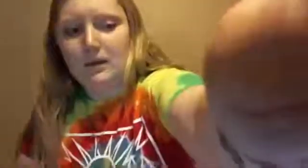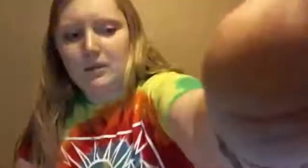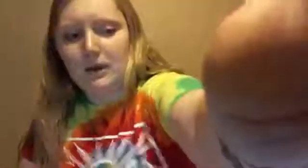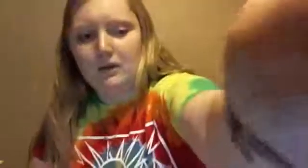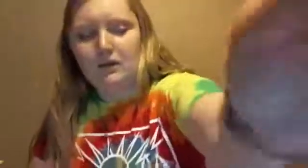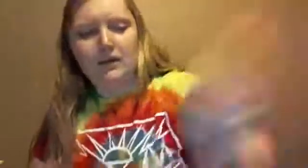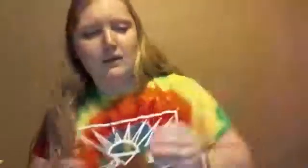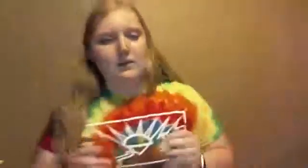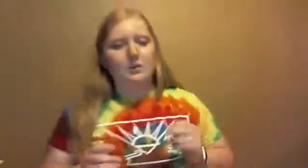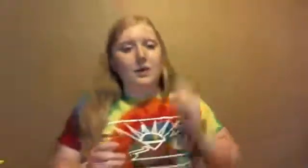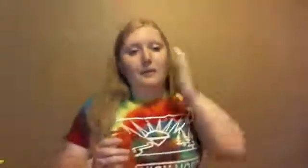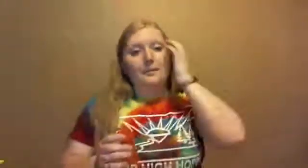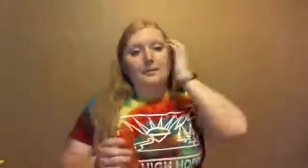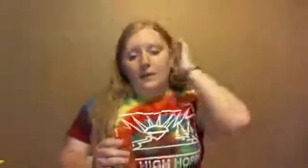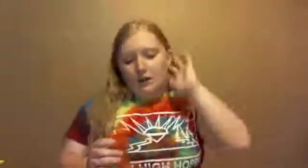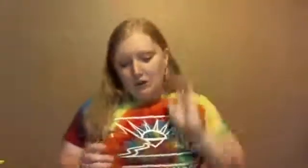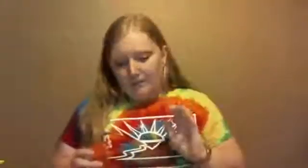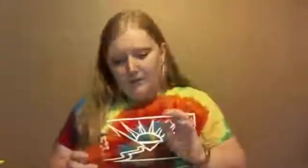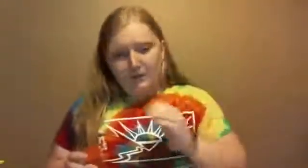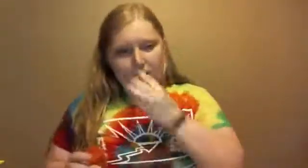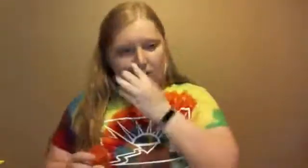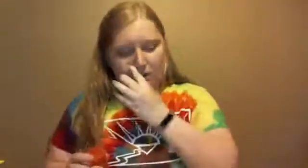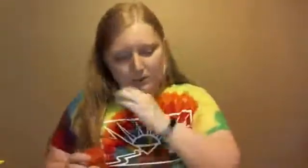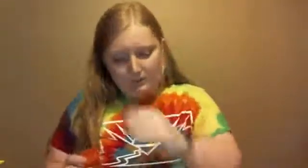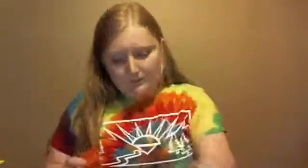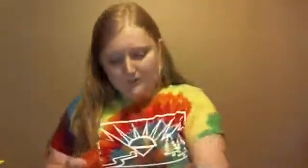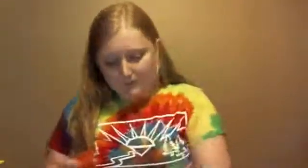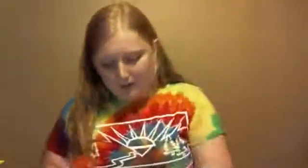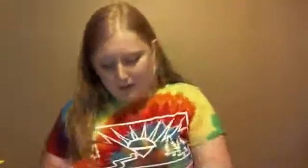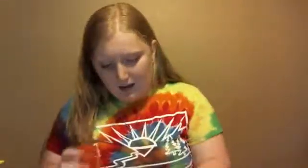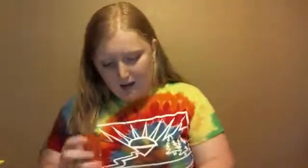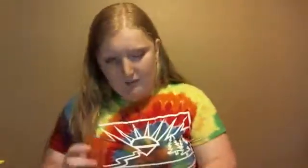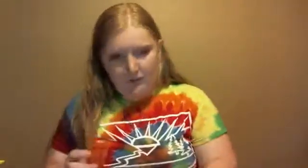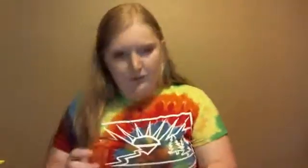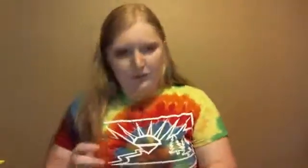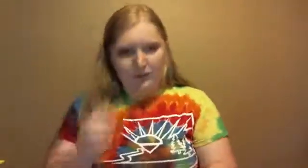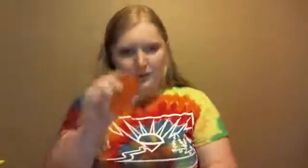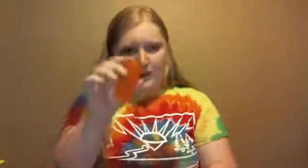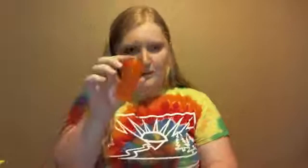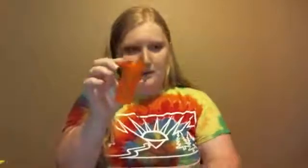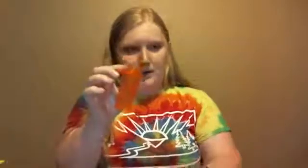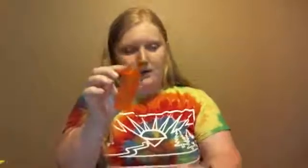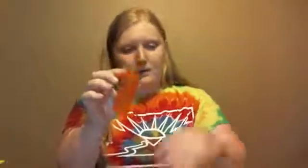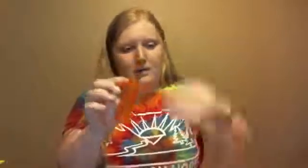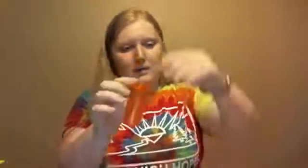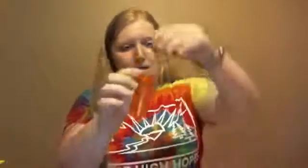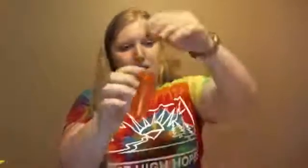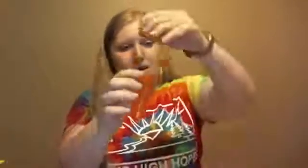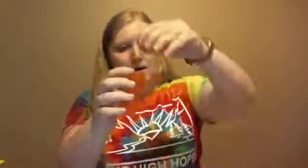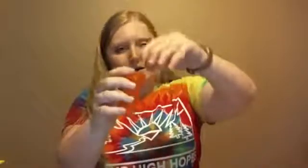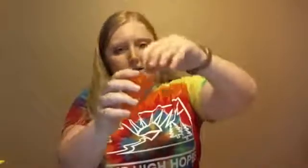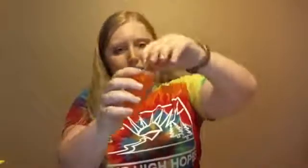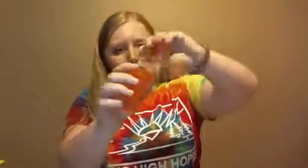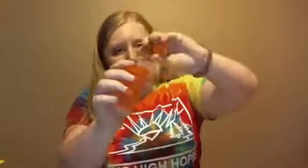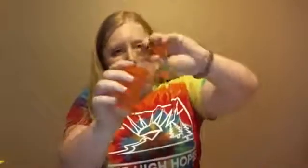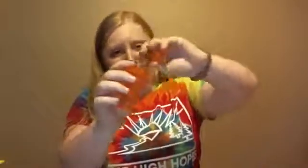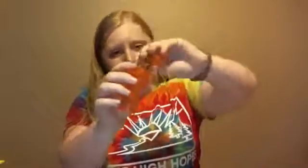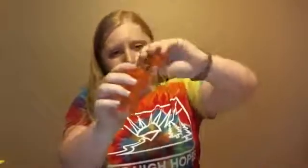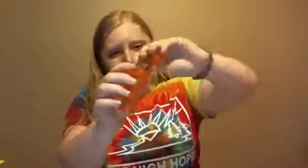but I don't think that's going to work. Okay, so I am going to hold them up, put them in here. I'm going to start with these